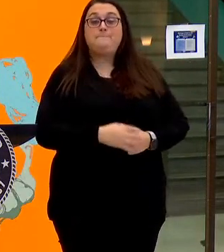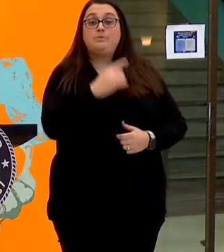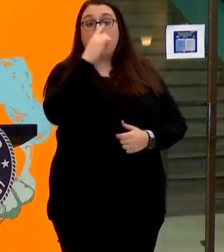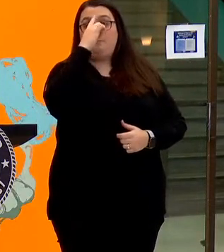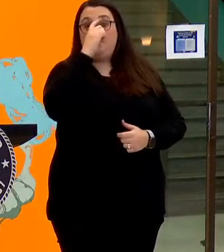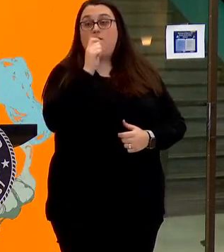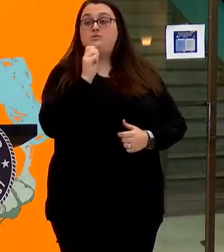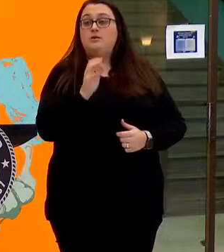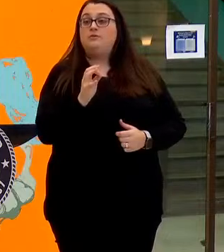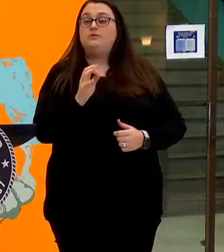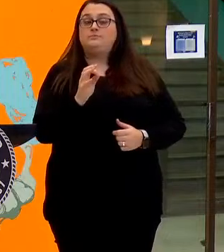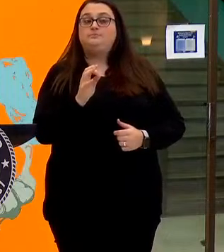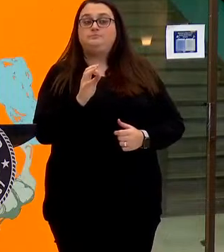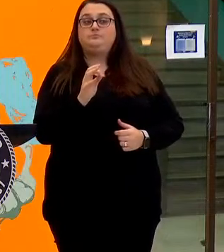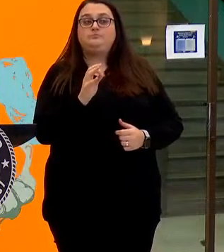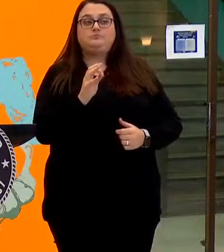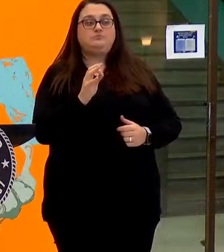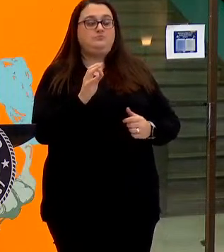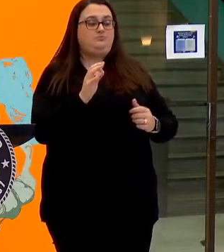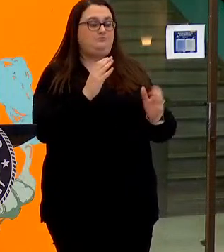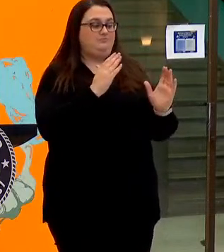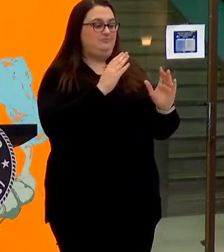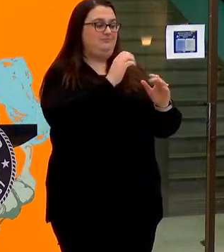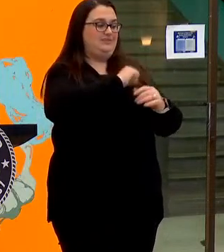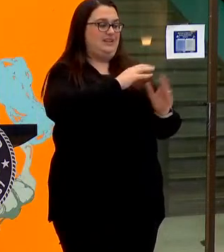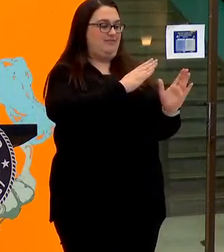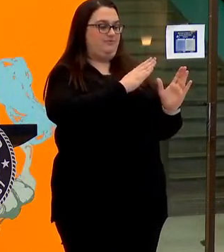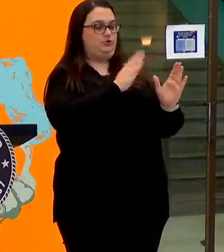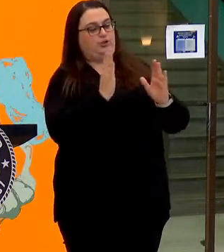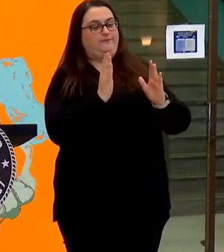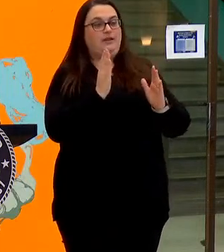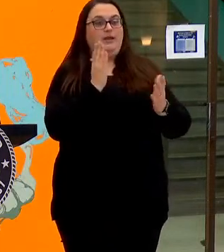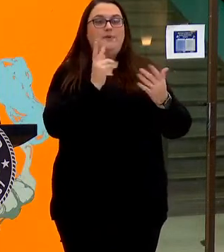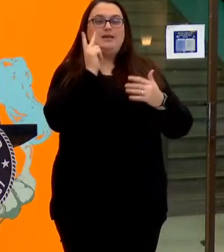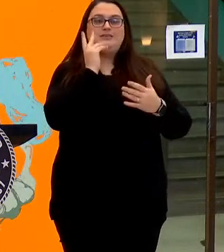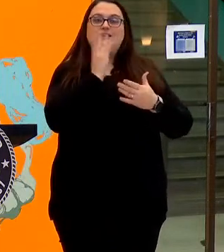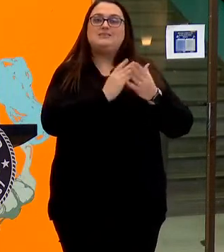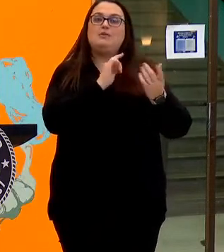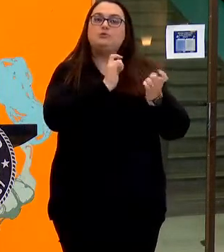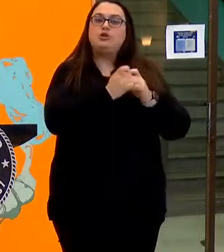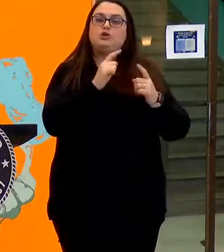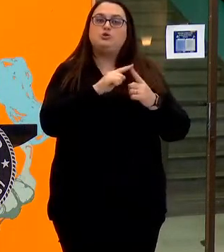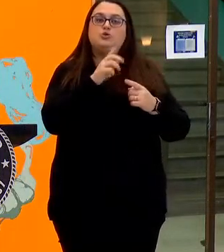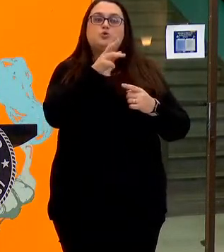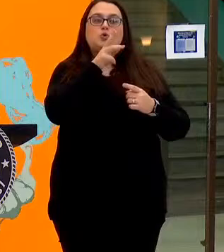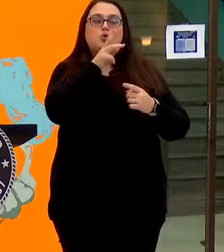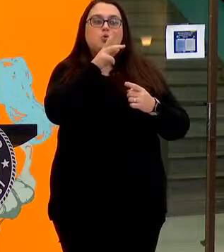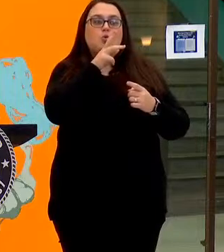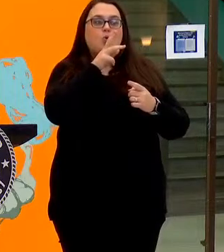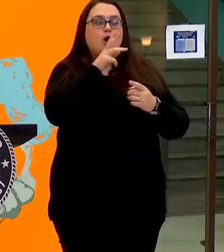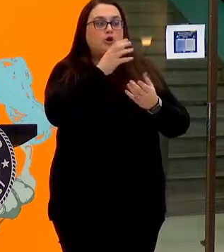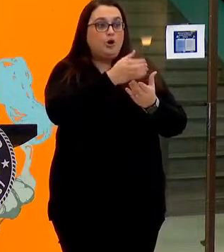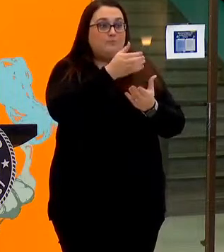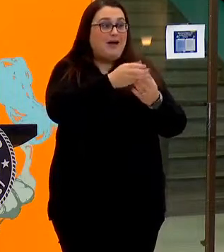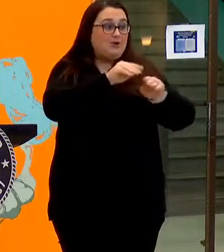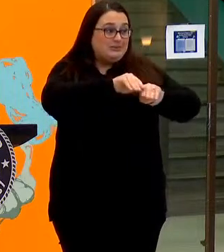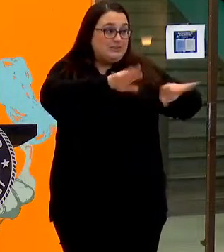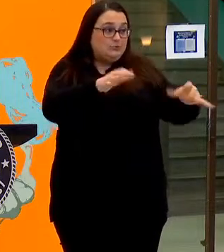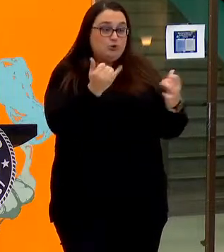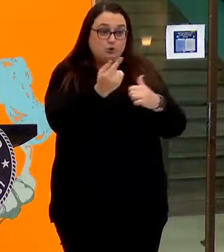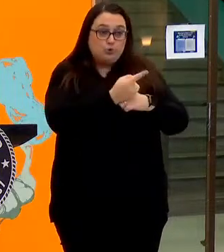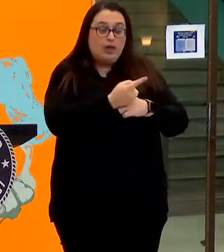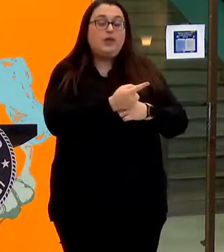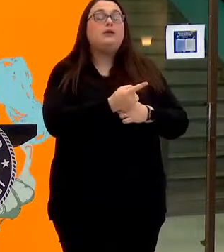Because of a lot of the shifting of staff, you may see some changes to the water bottle distribution operation